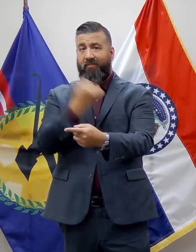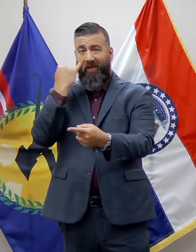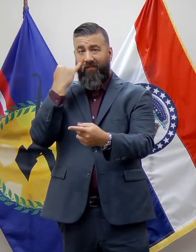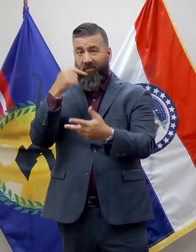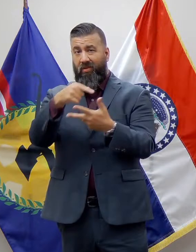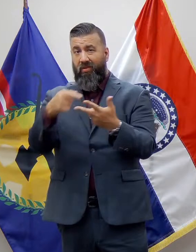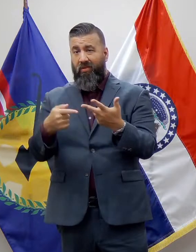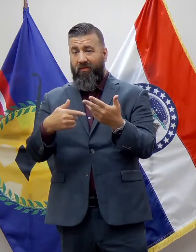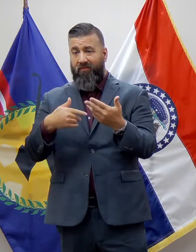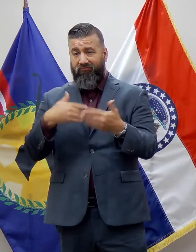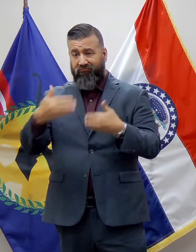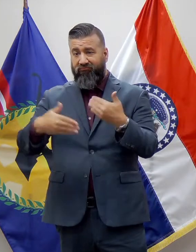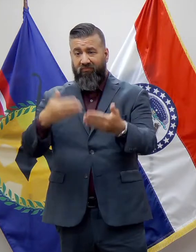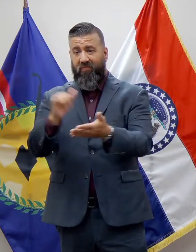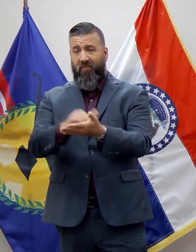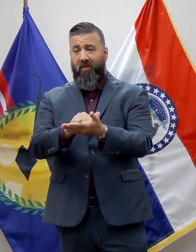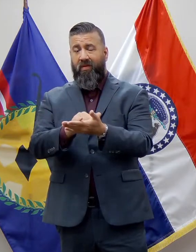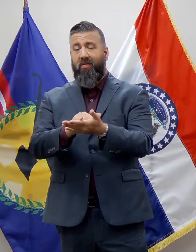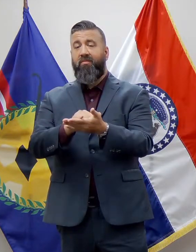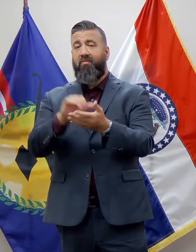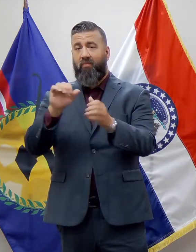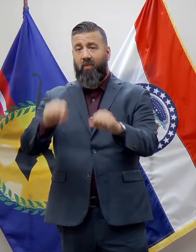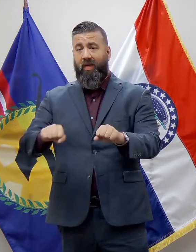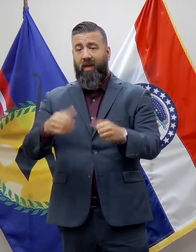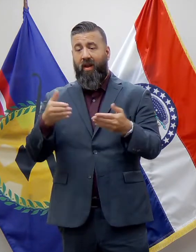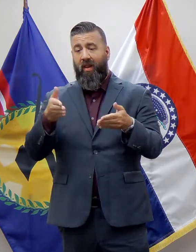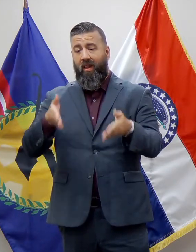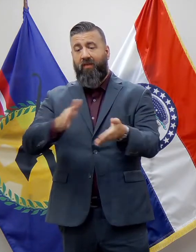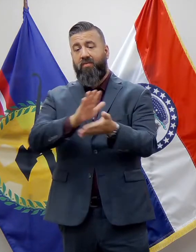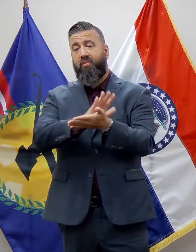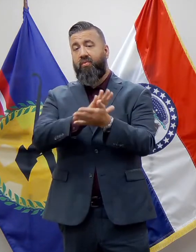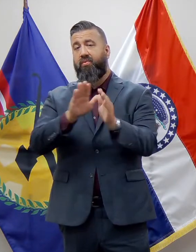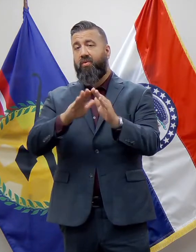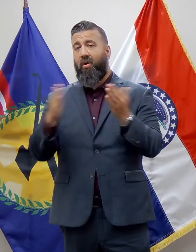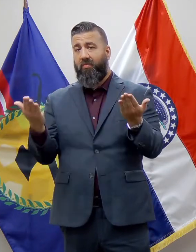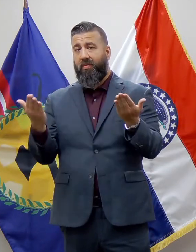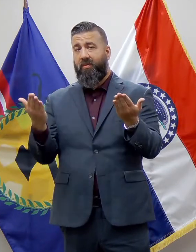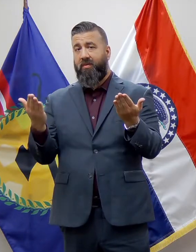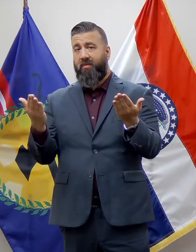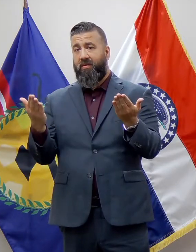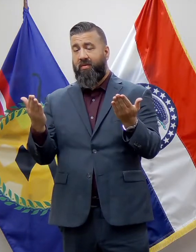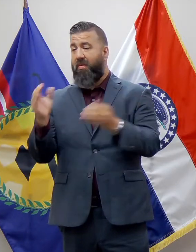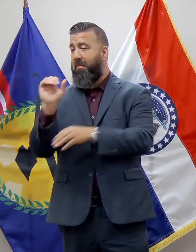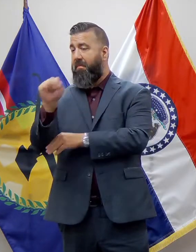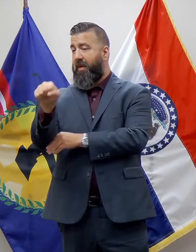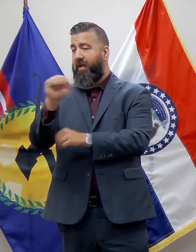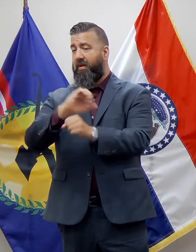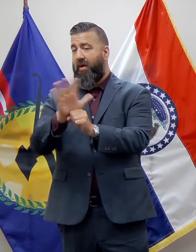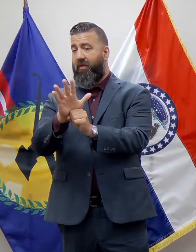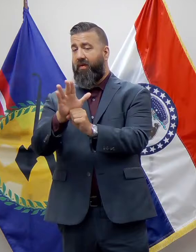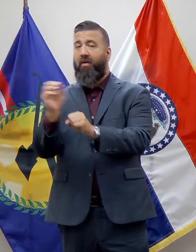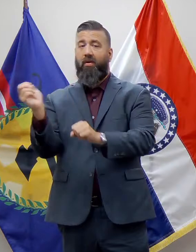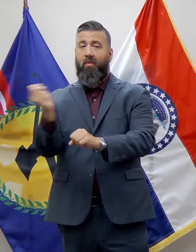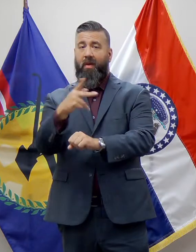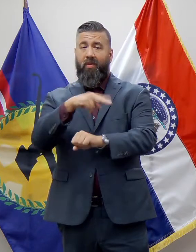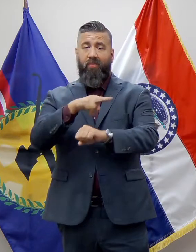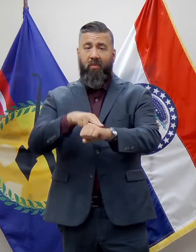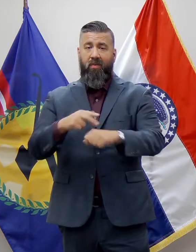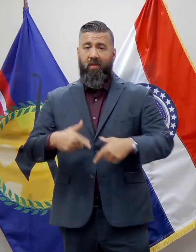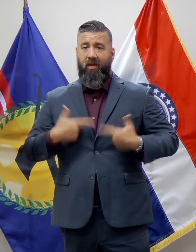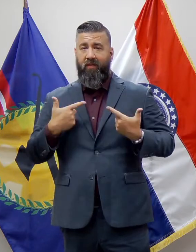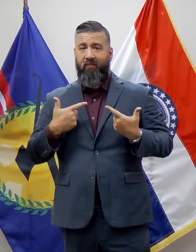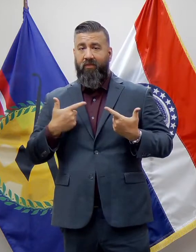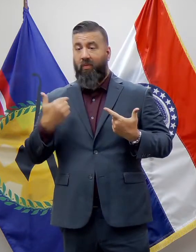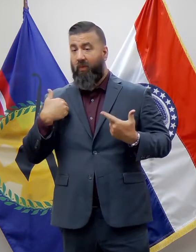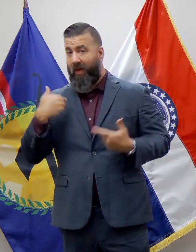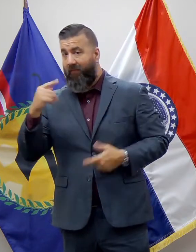open and students in the classroom. We can defeat the Delta variant and return to a normal life. We have the tools. We